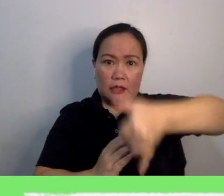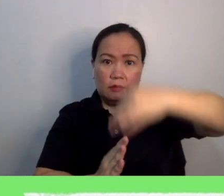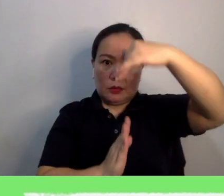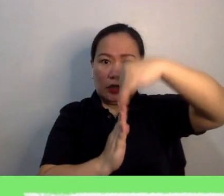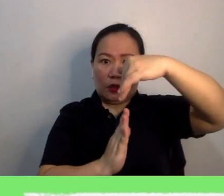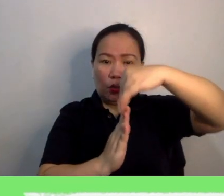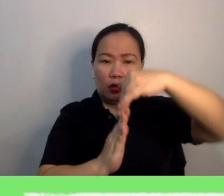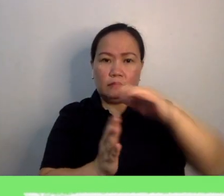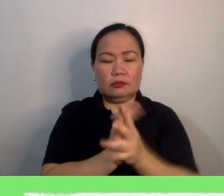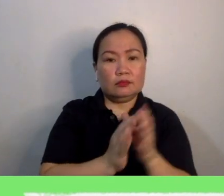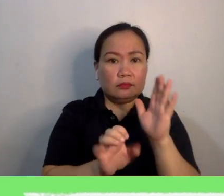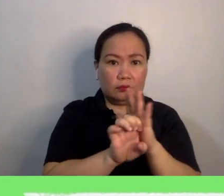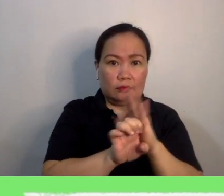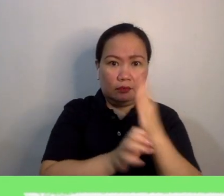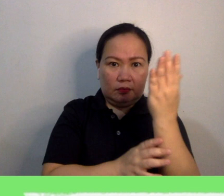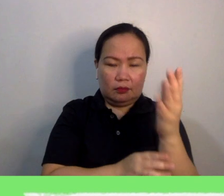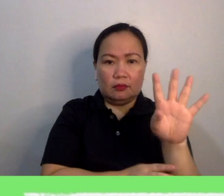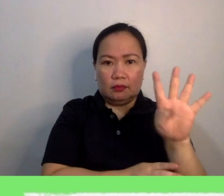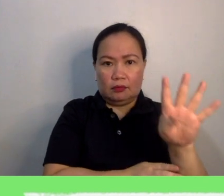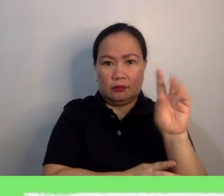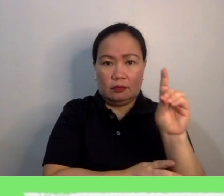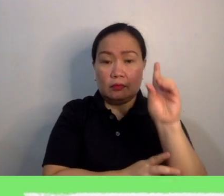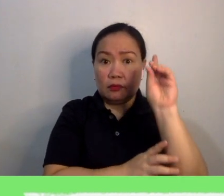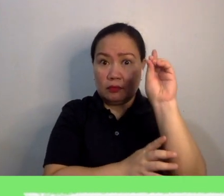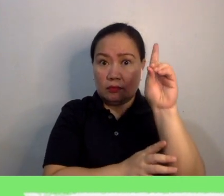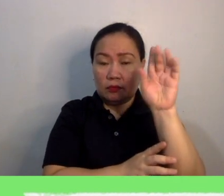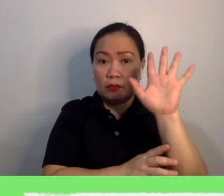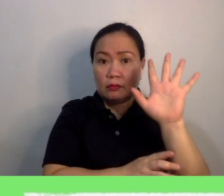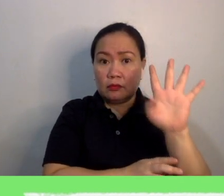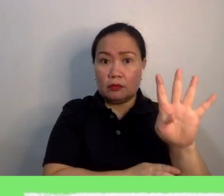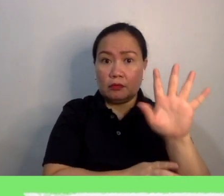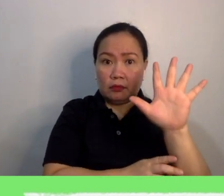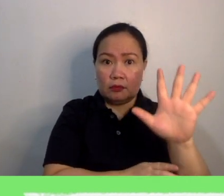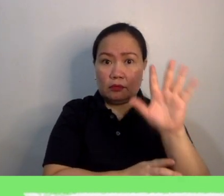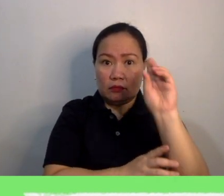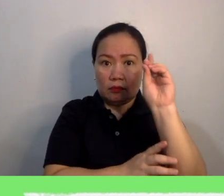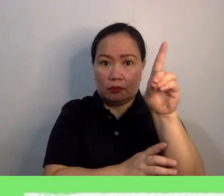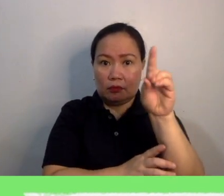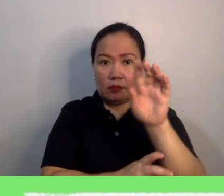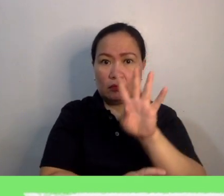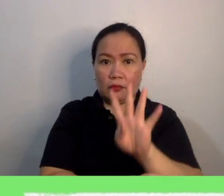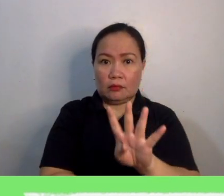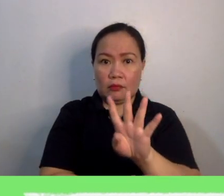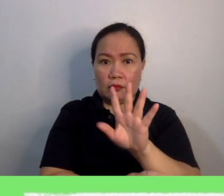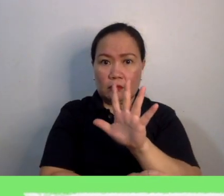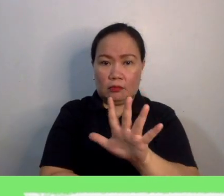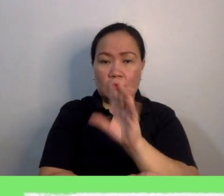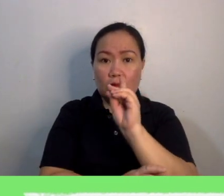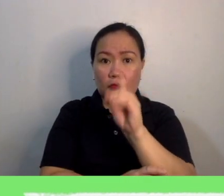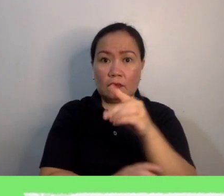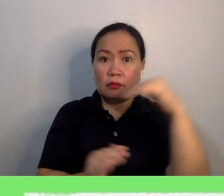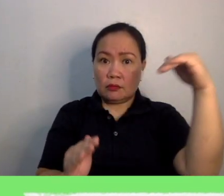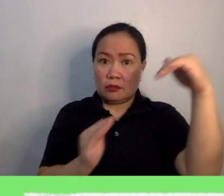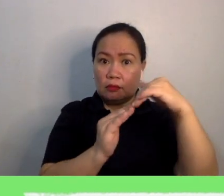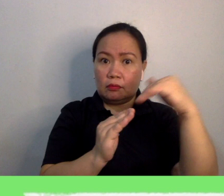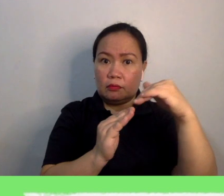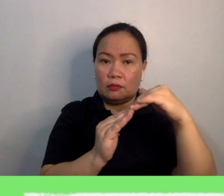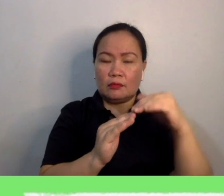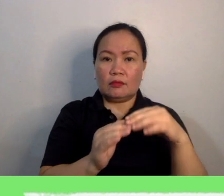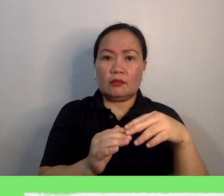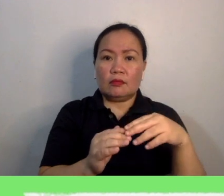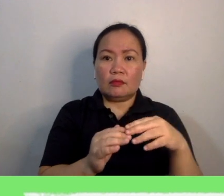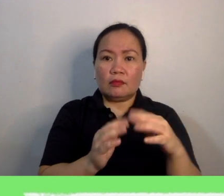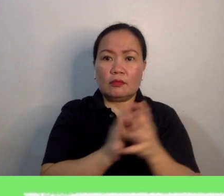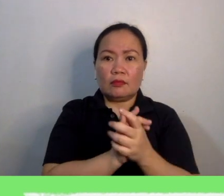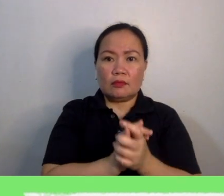equal, okay, kagaya nito. So, I have here angle ADB plus angle BDC which is equal to